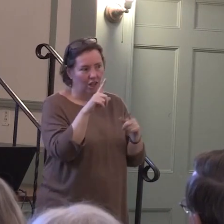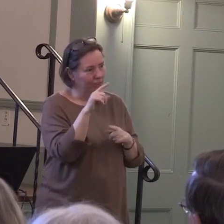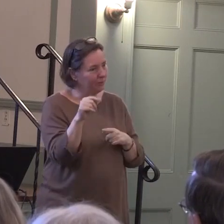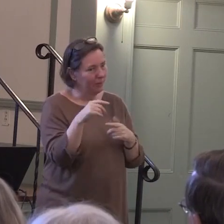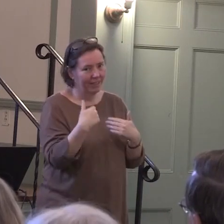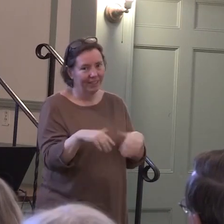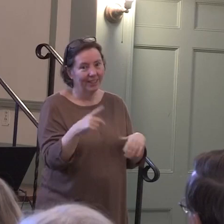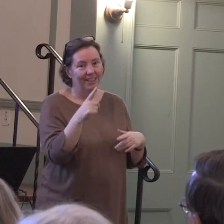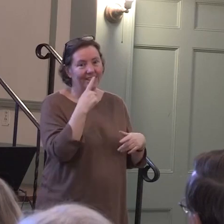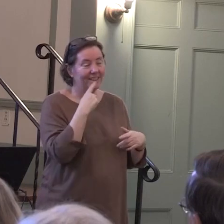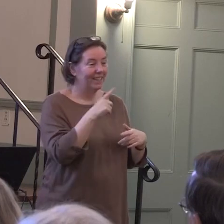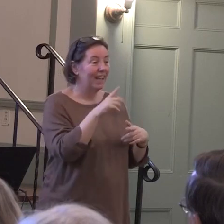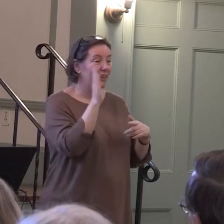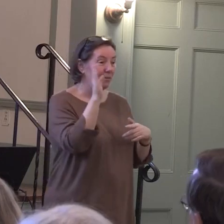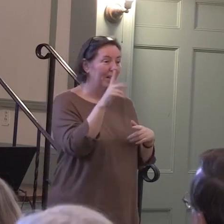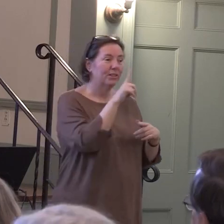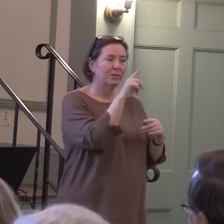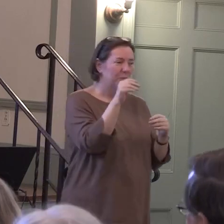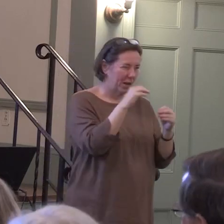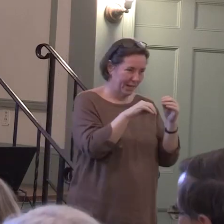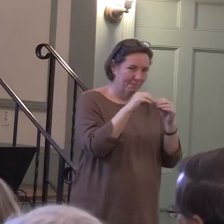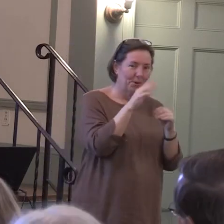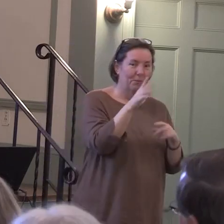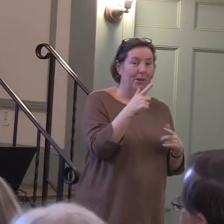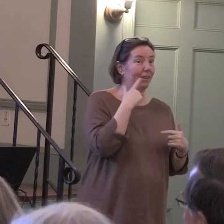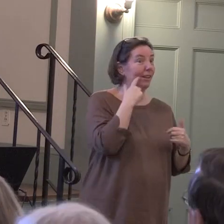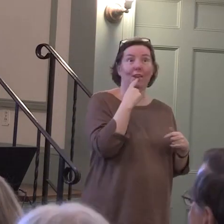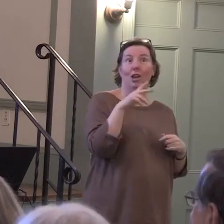He said he's going to do 20 more.